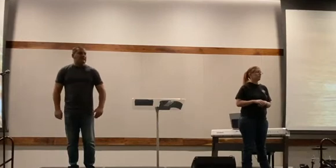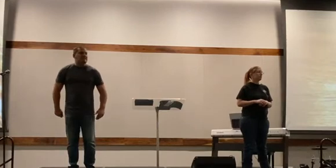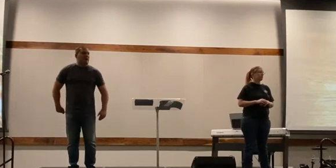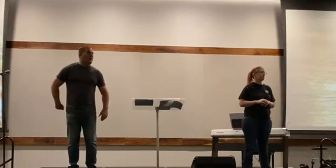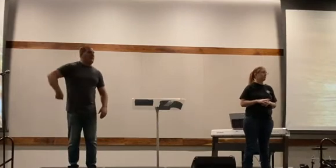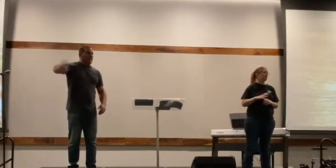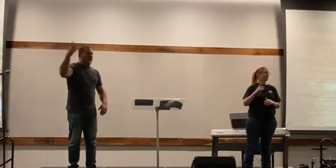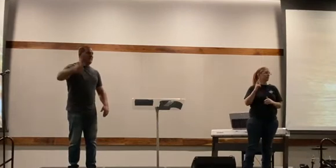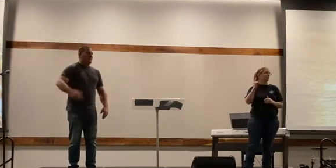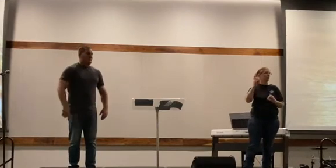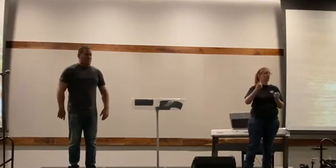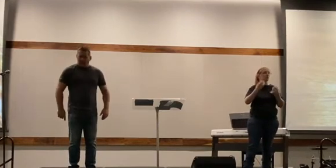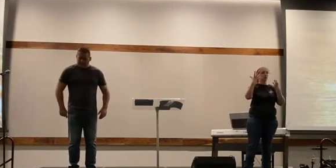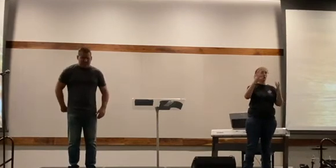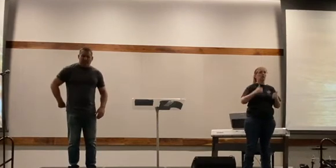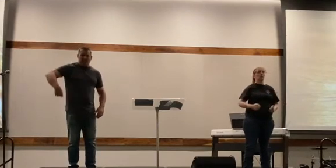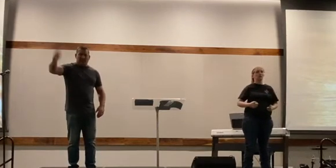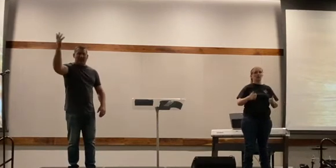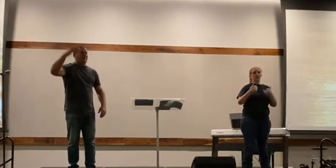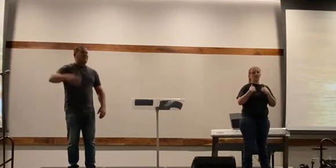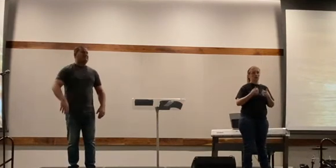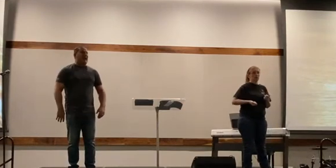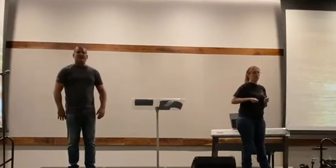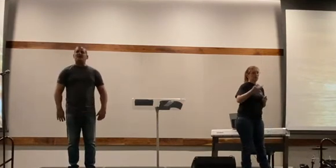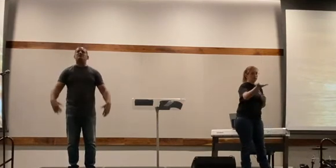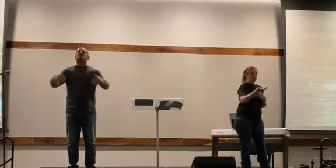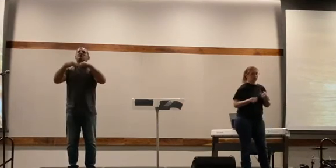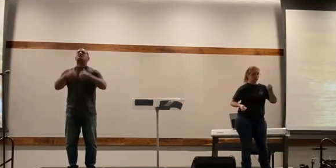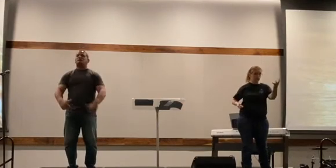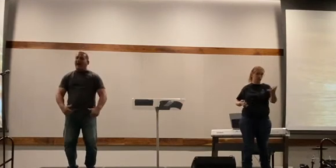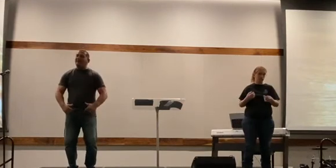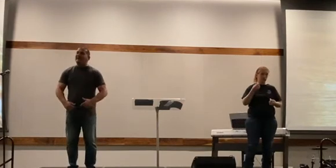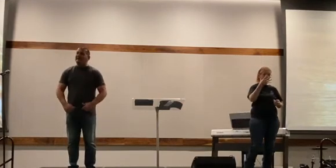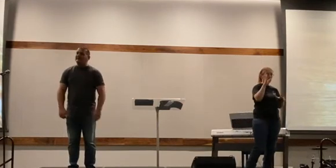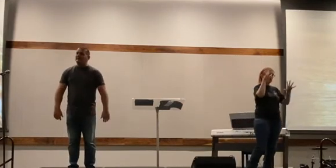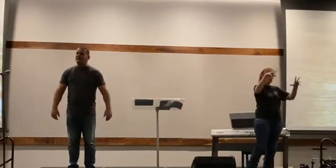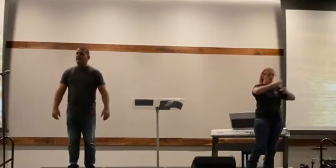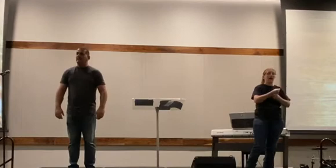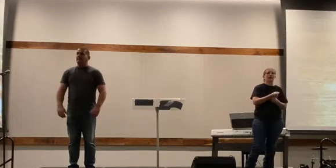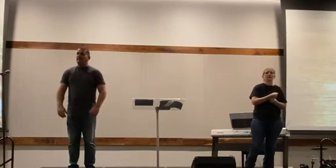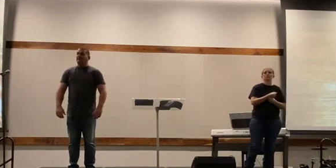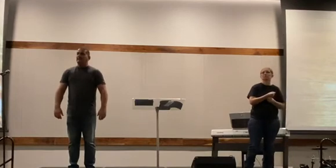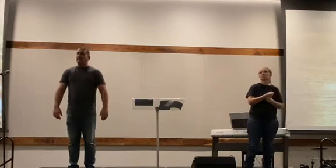Hallelujah. He is throwing a life boat. He's throwing a life vest out for you. Just will you grab it?